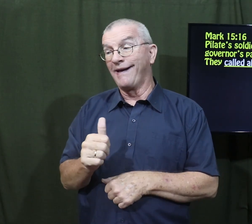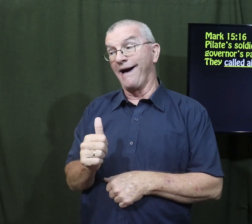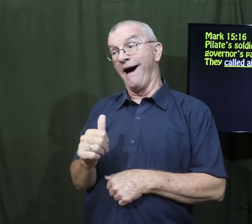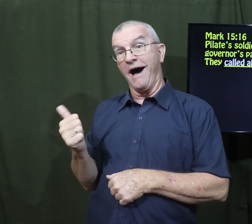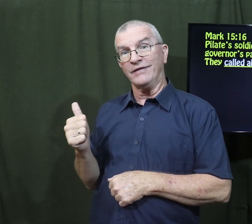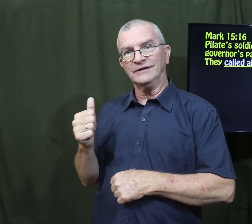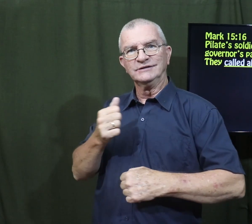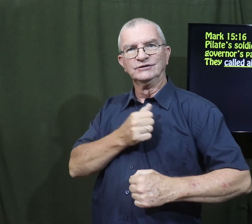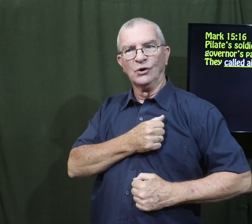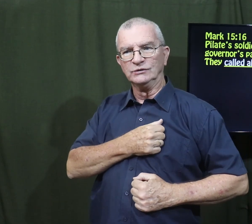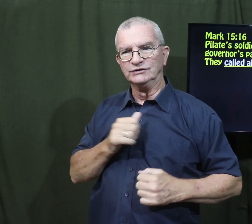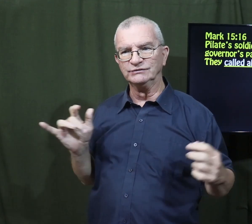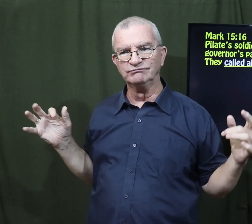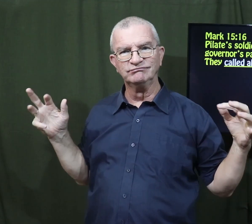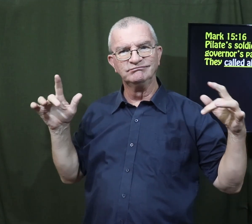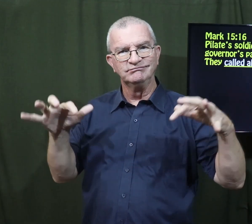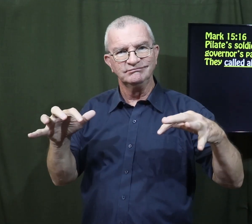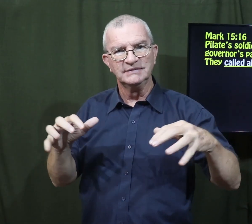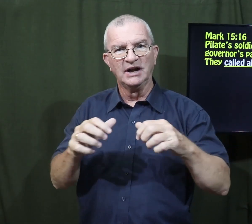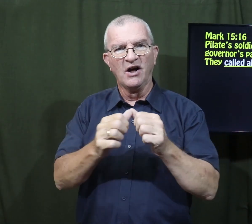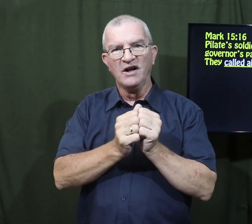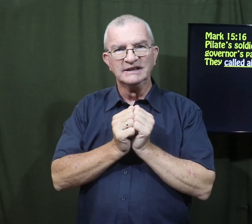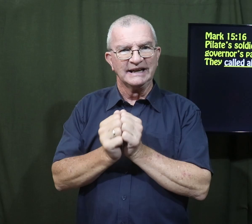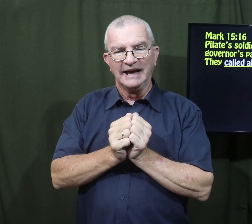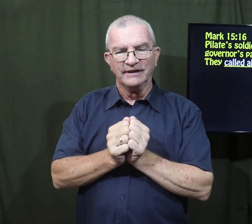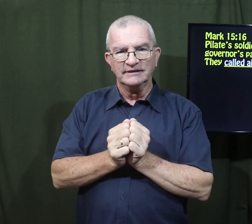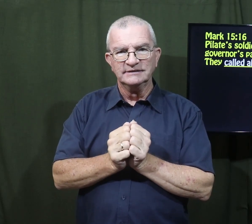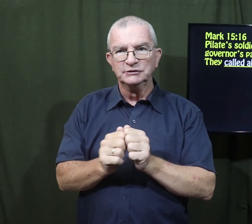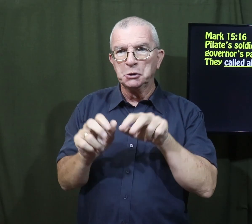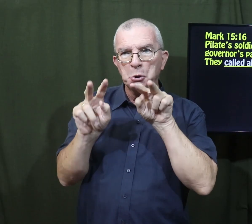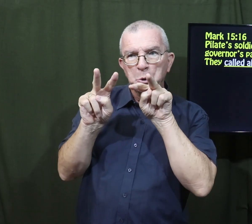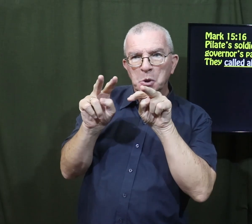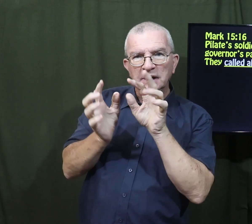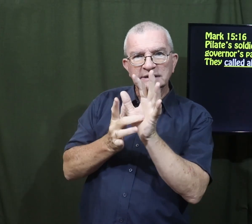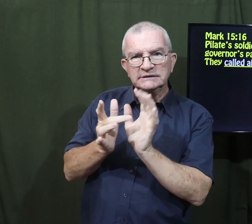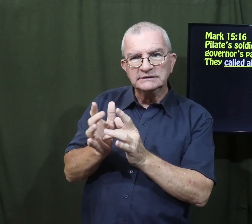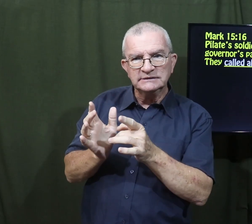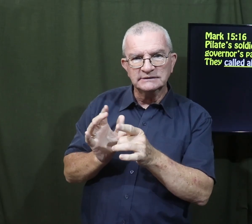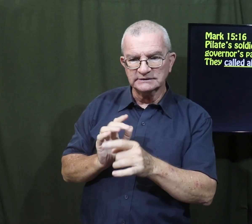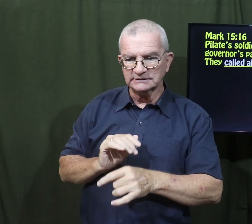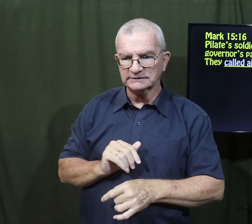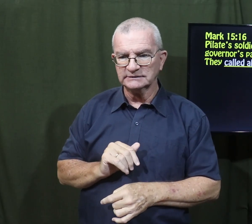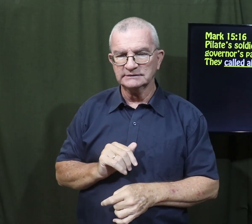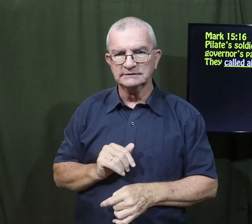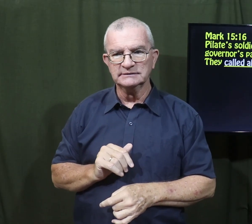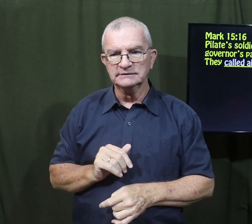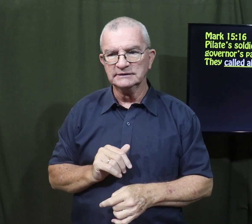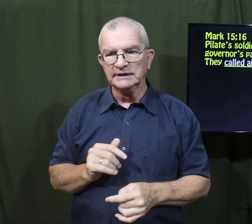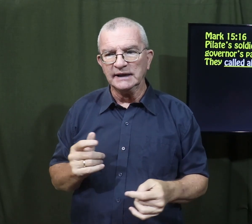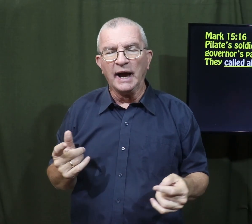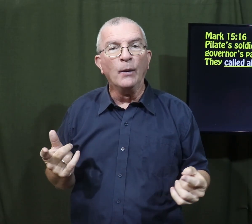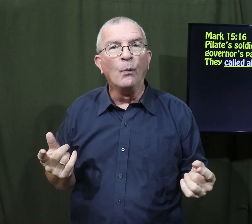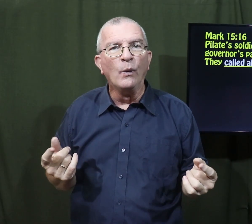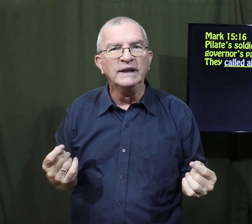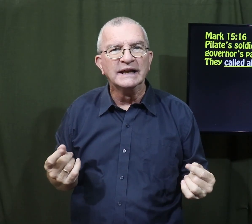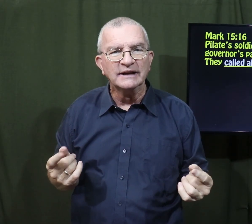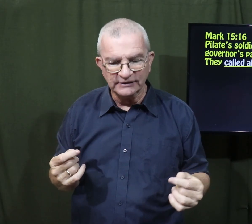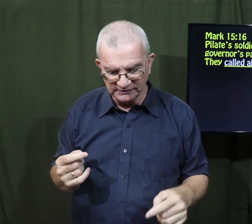They called all the other soldiers together to look at Jesus. And what did they